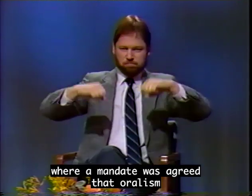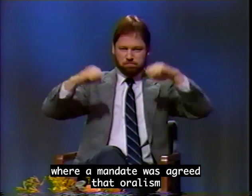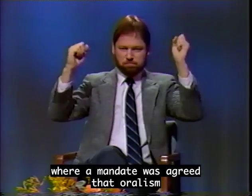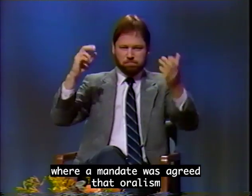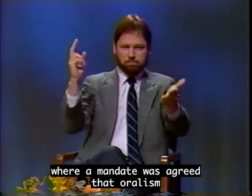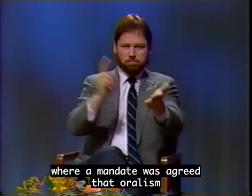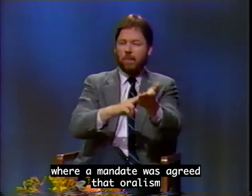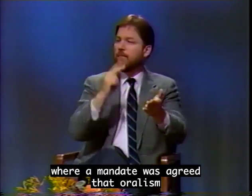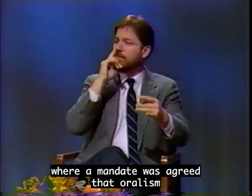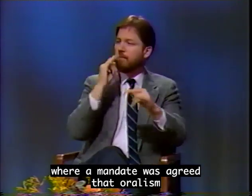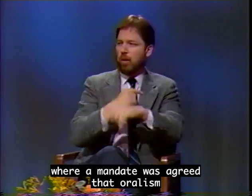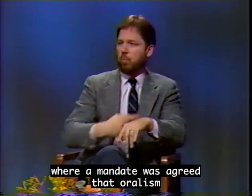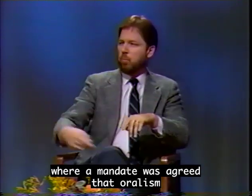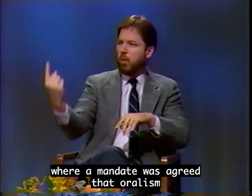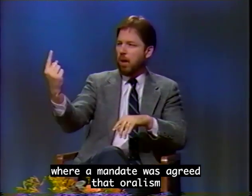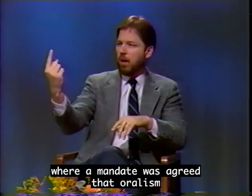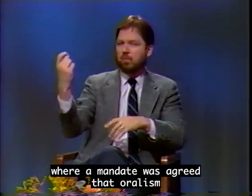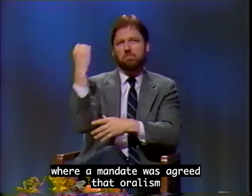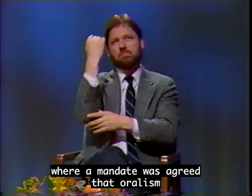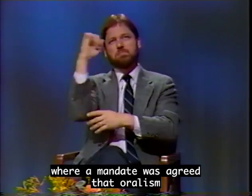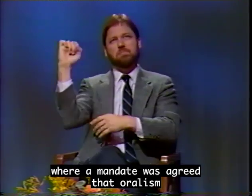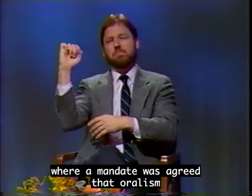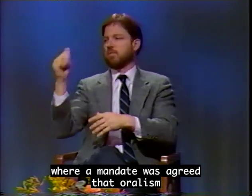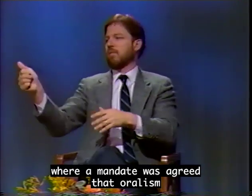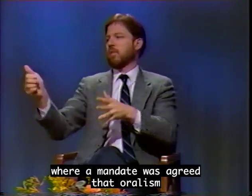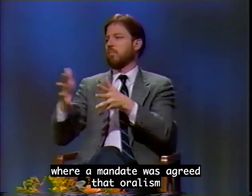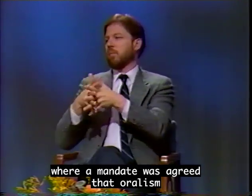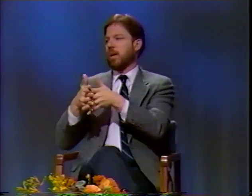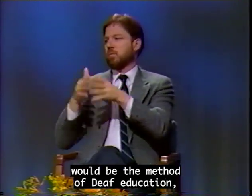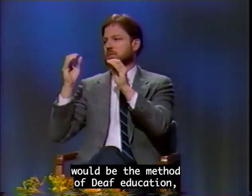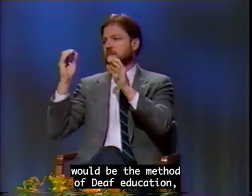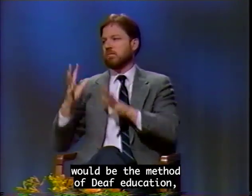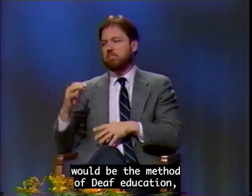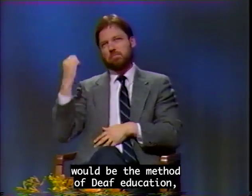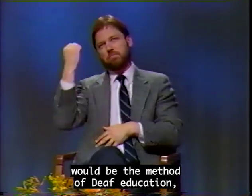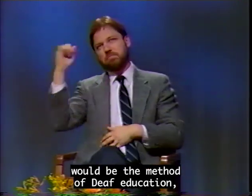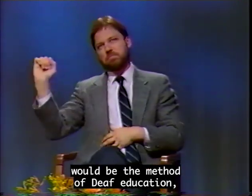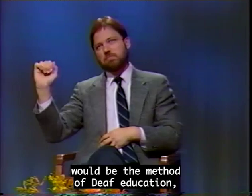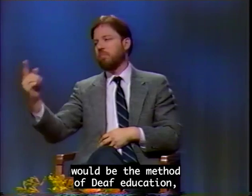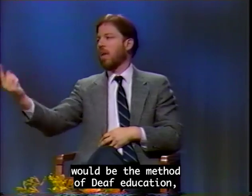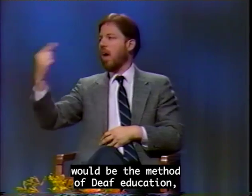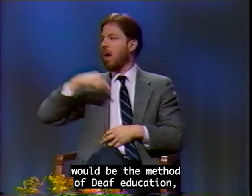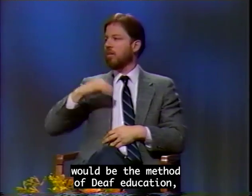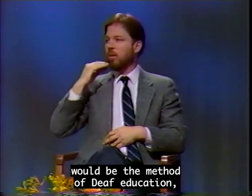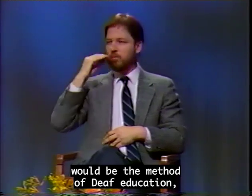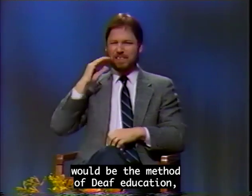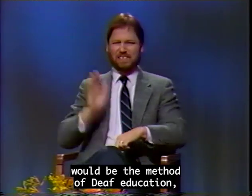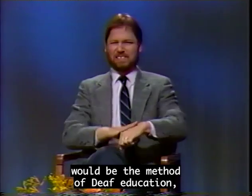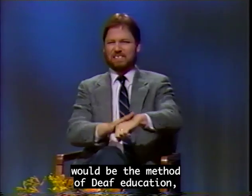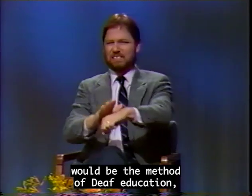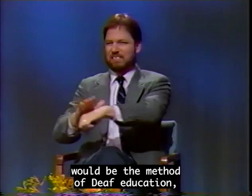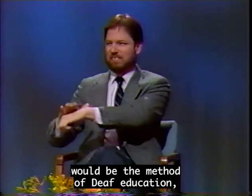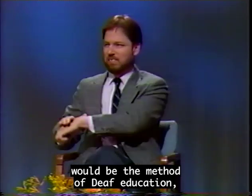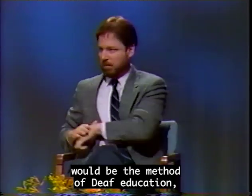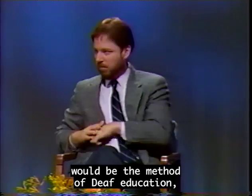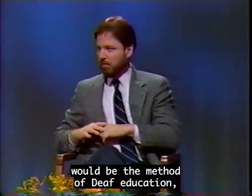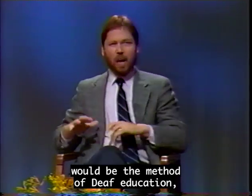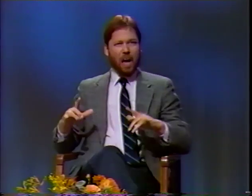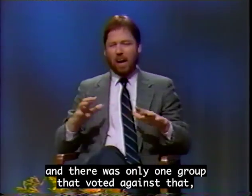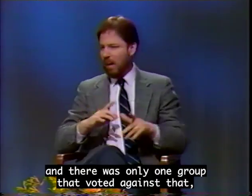where a mandate was agreed that oralism would be the method of deaf education.